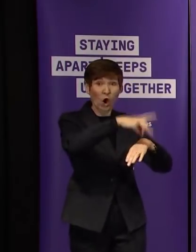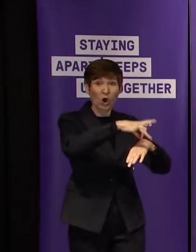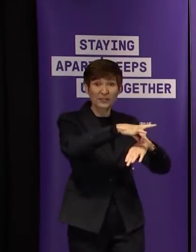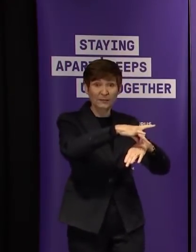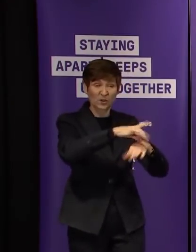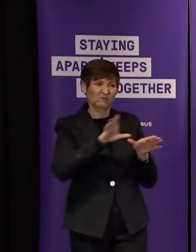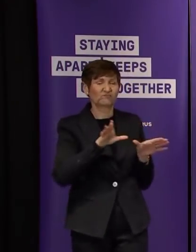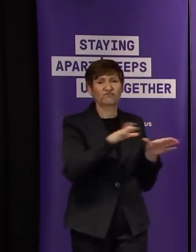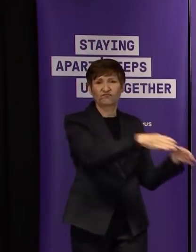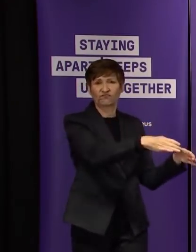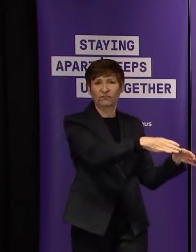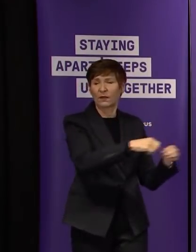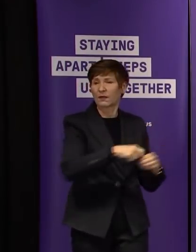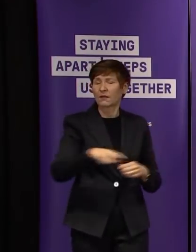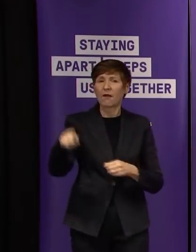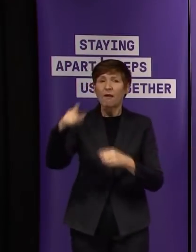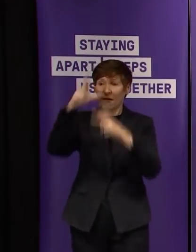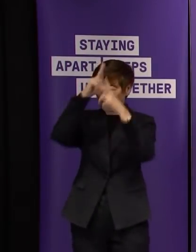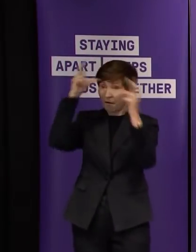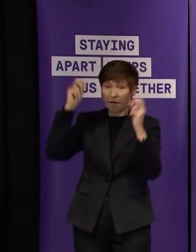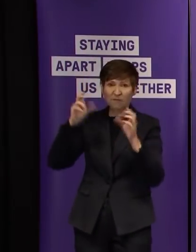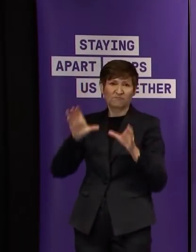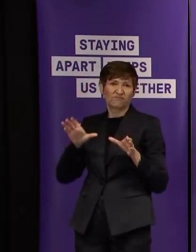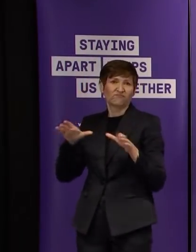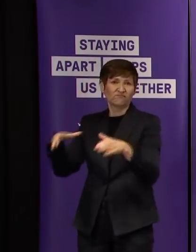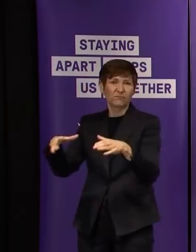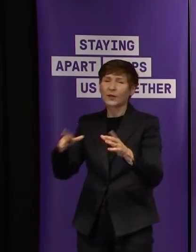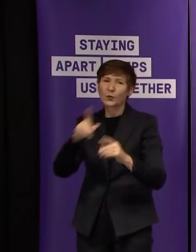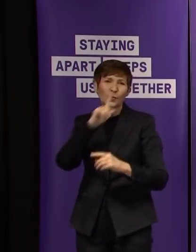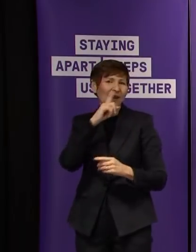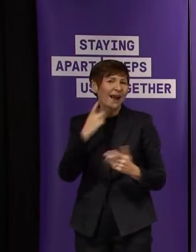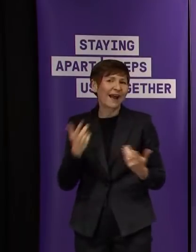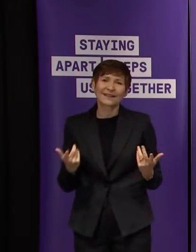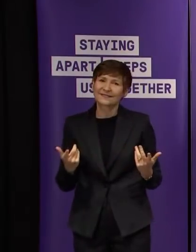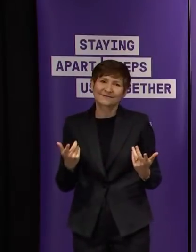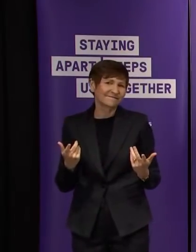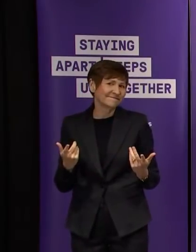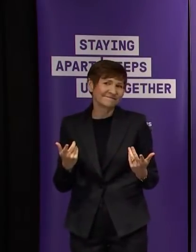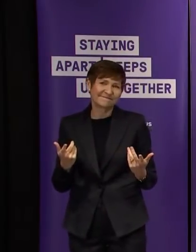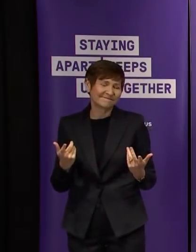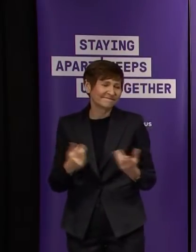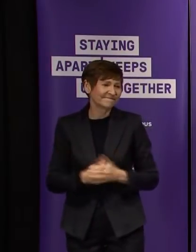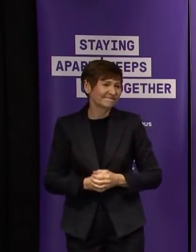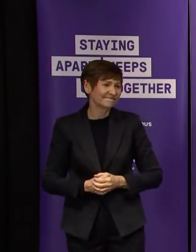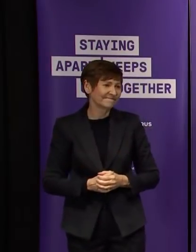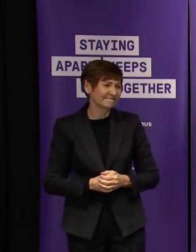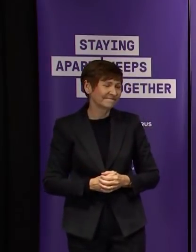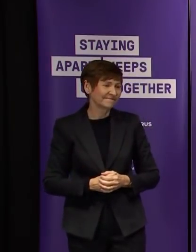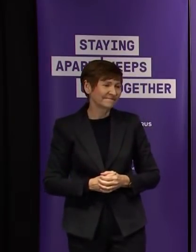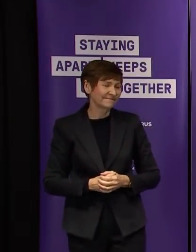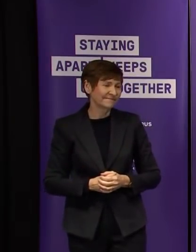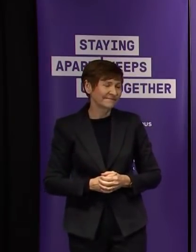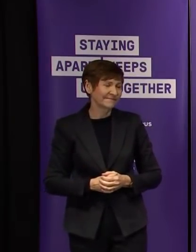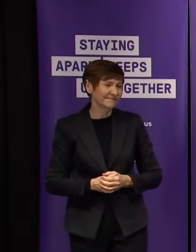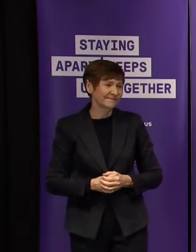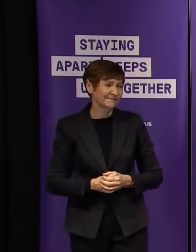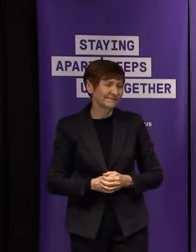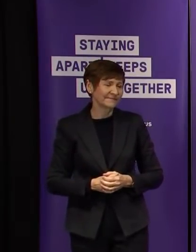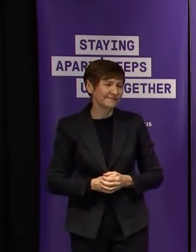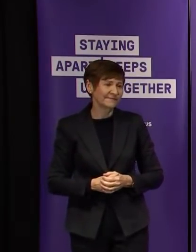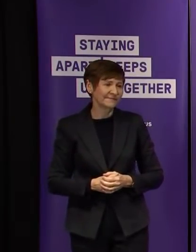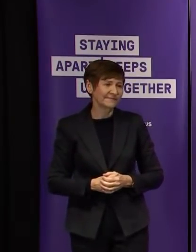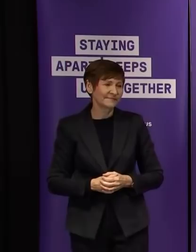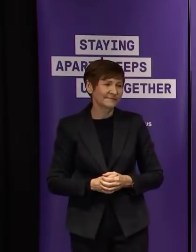discharged, people transfer for very legitimate reasons. Just on that point of driving down case numbers and workplaces preventing